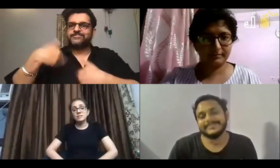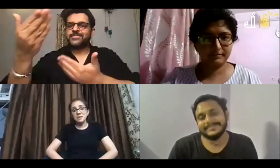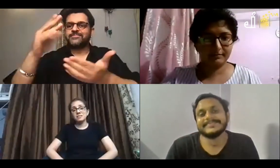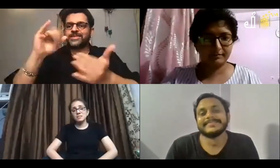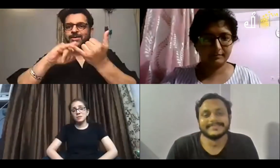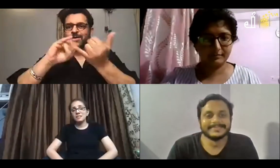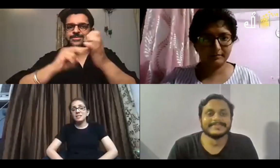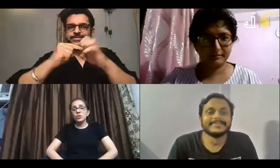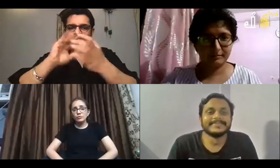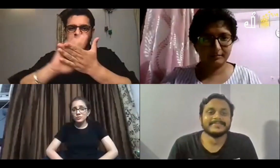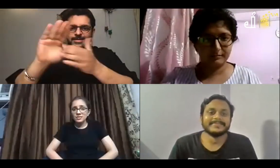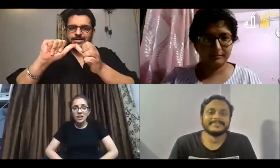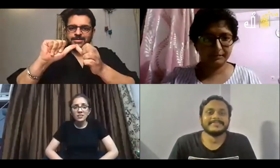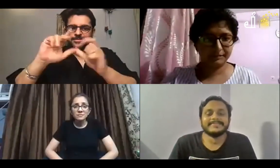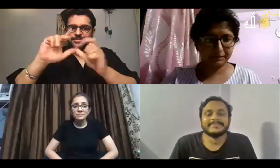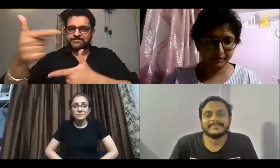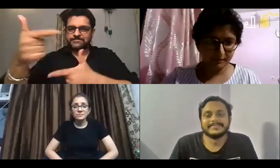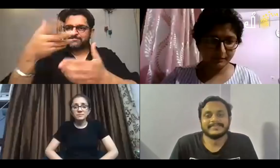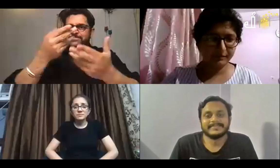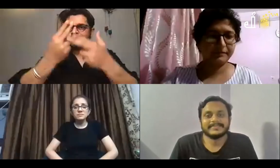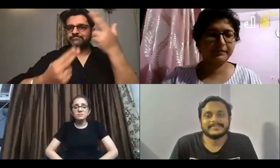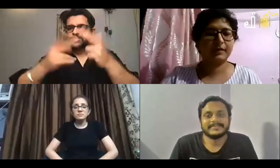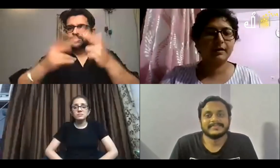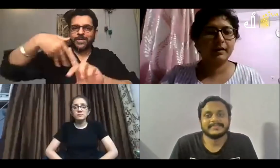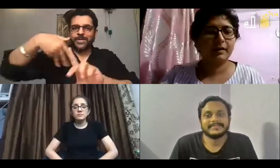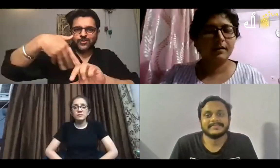different perspective as well. Over to Sneha.